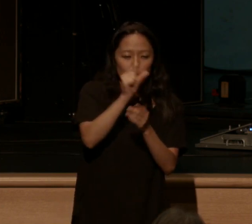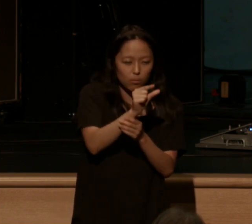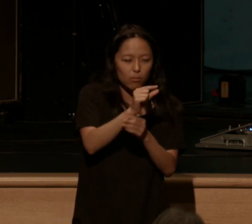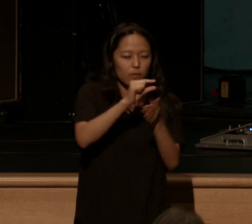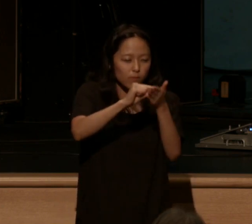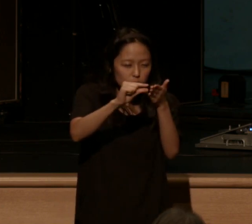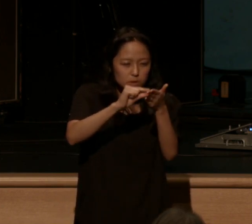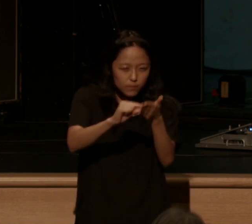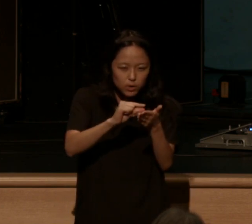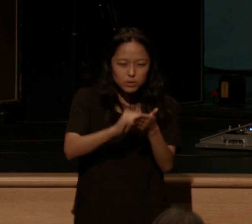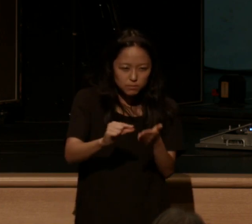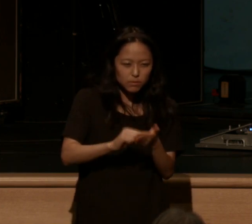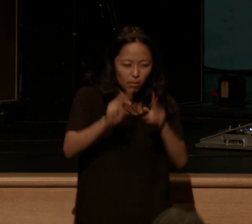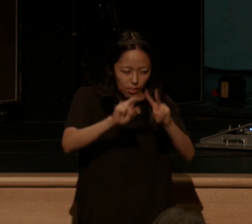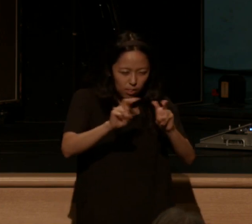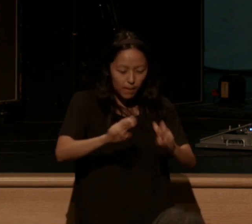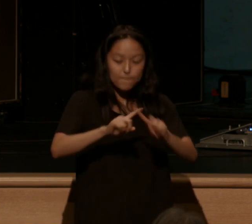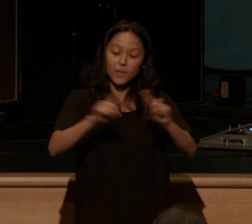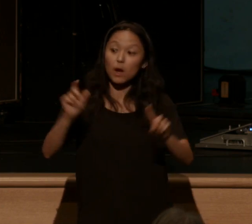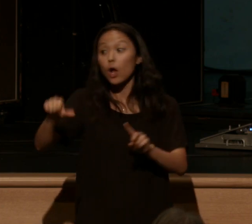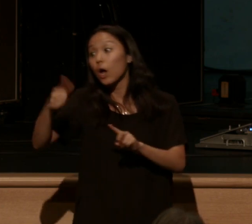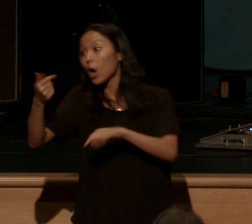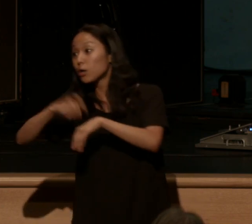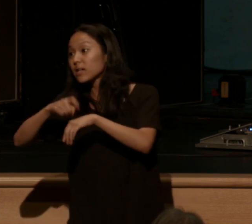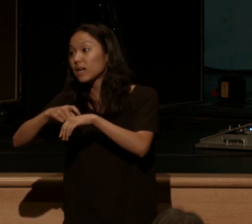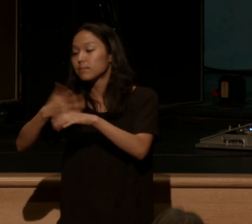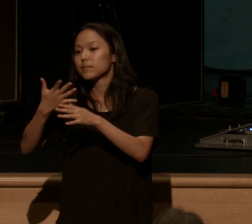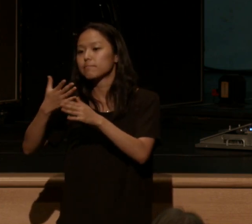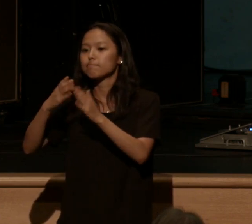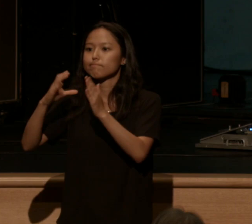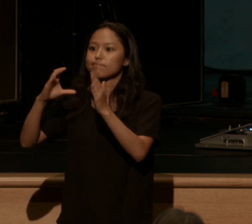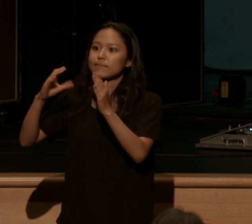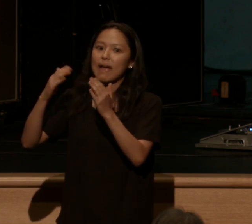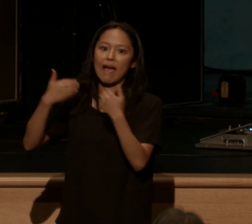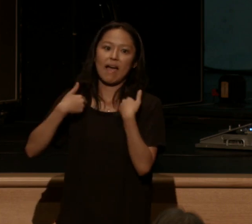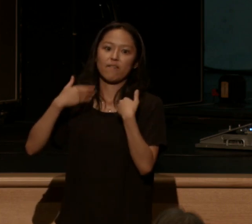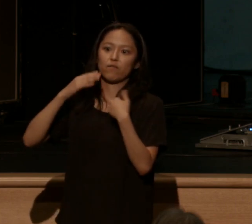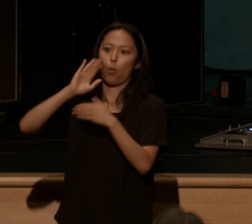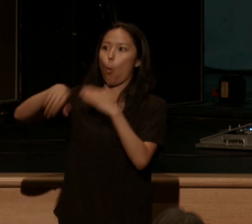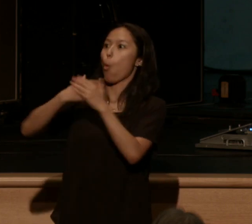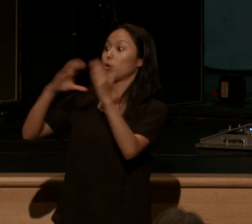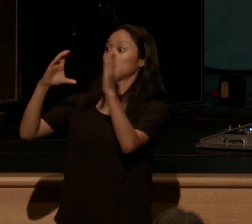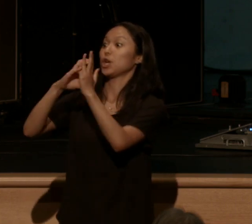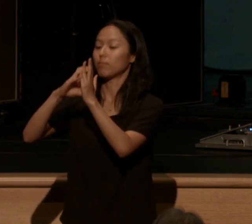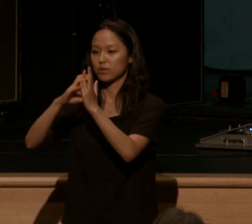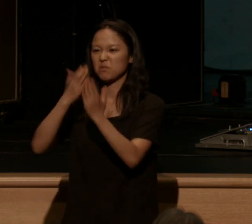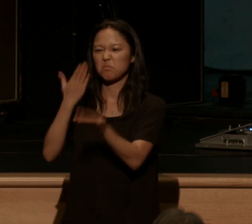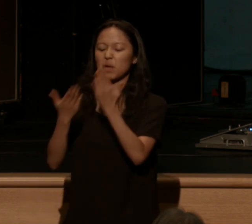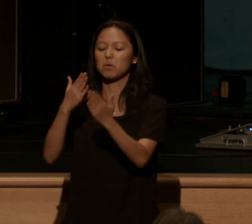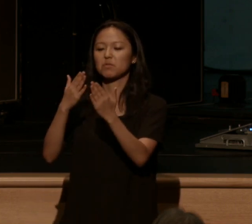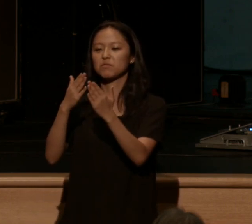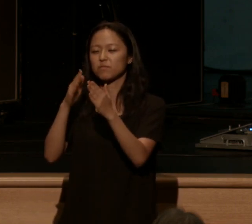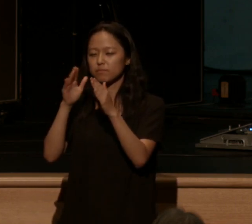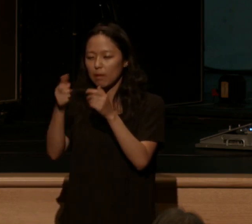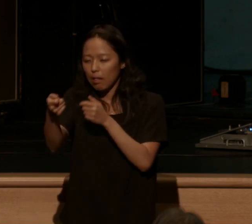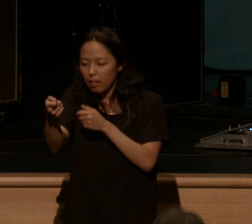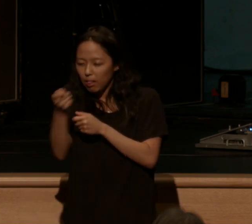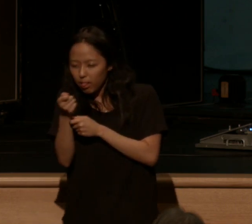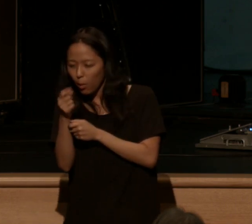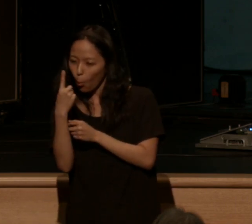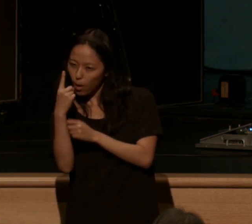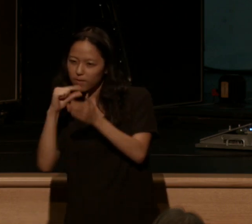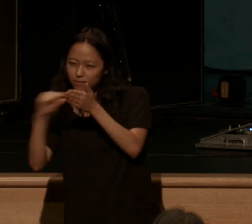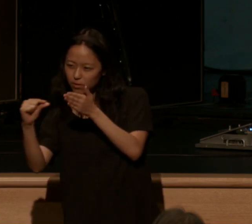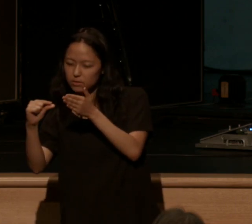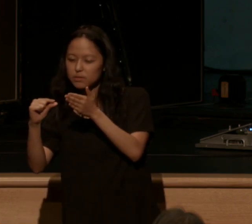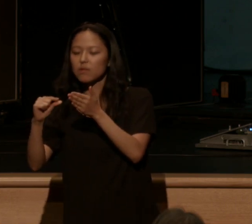verse by verse and taking apart every word, but other times we have a whole chapter and we might focus on a verse or two within that chapter and